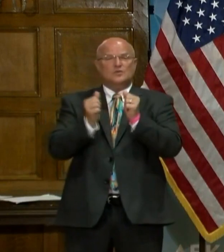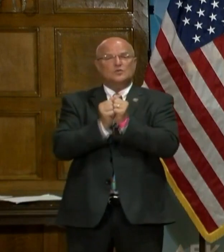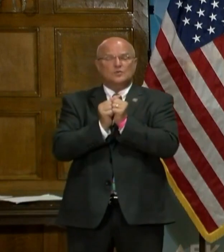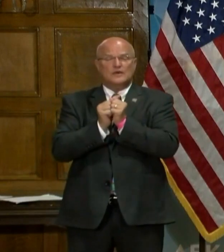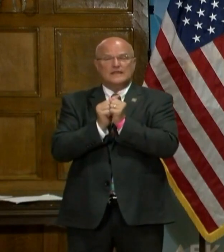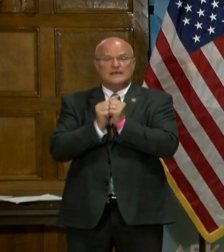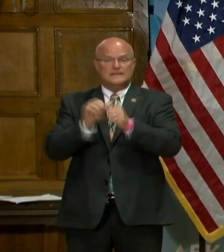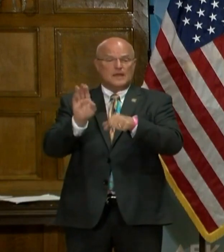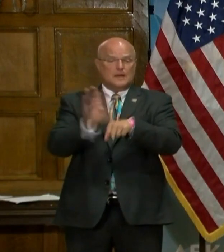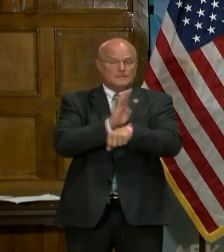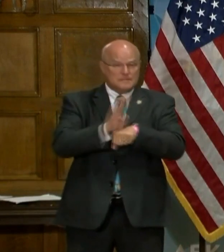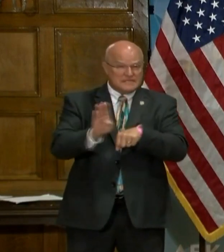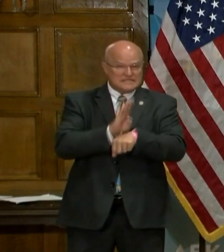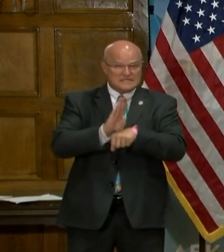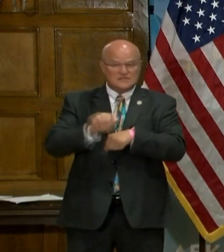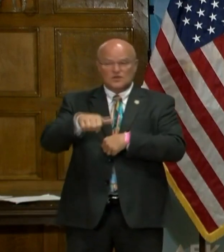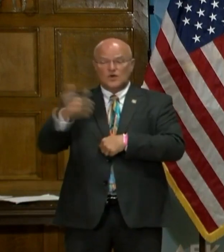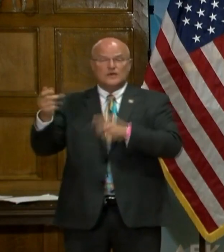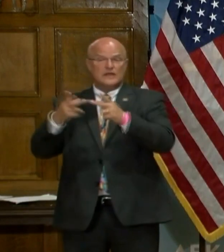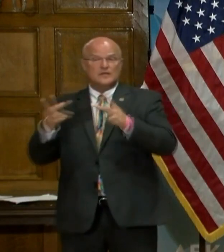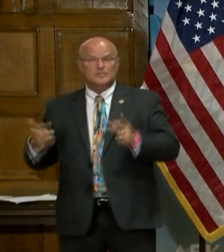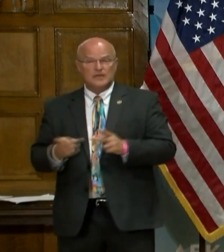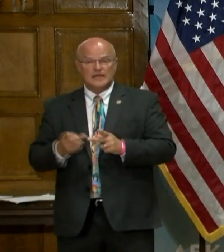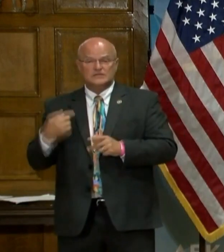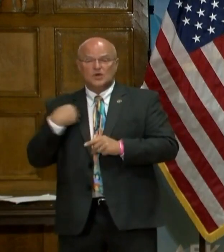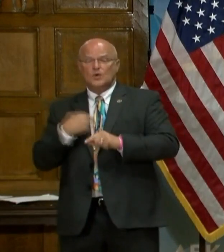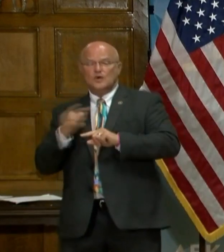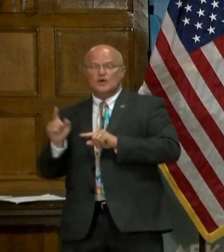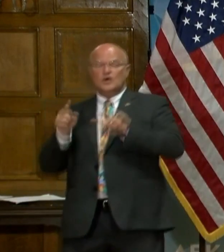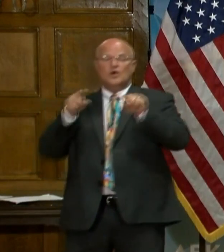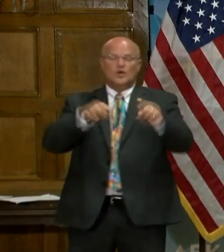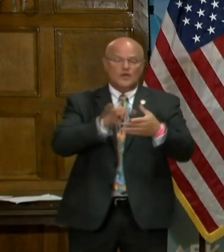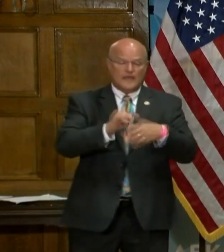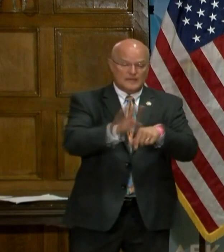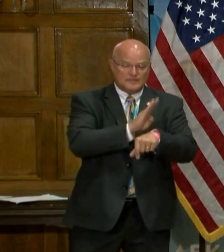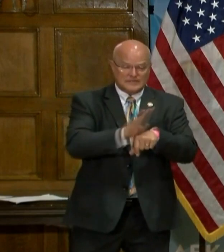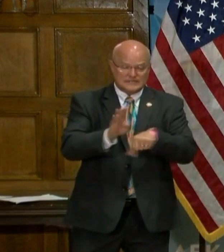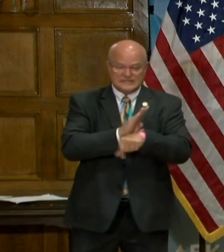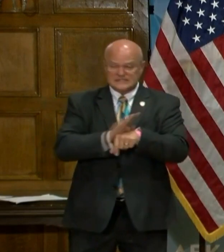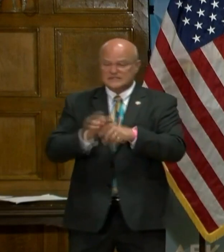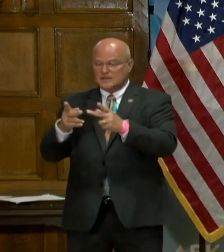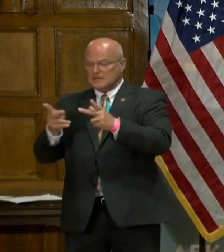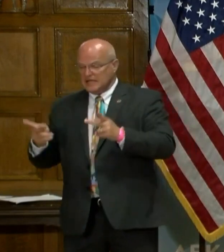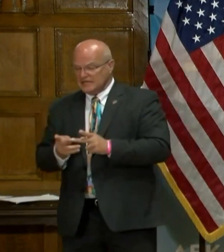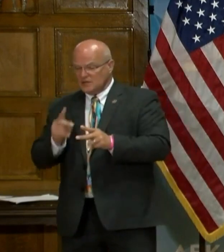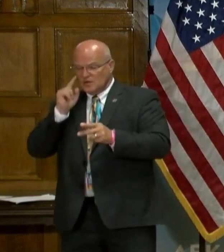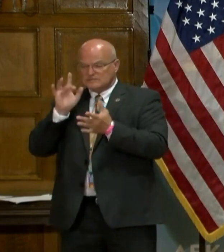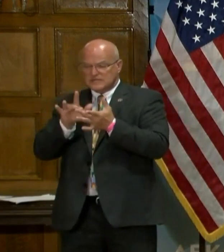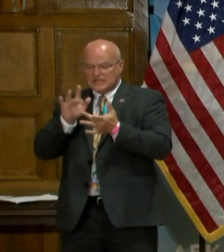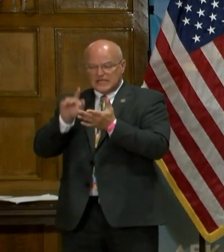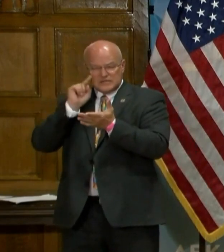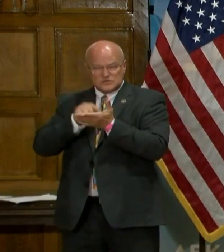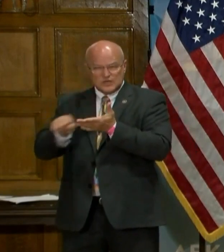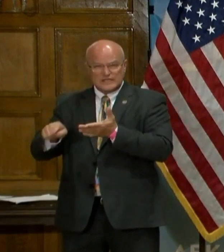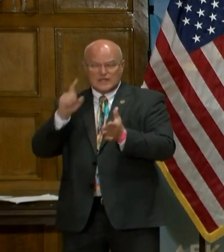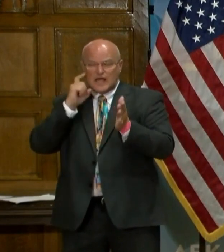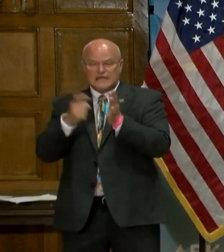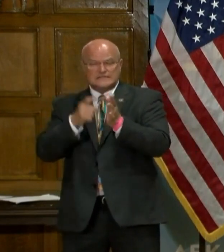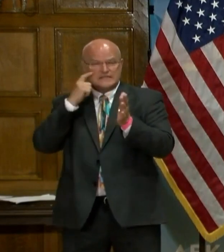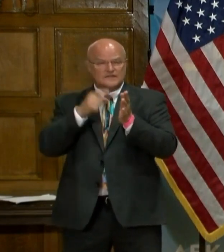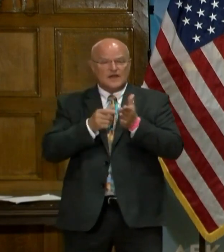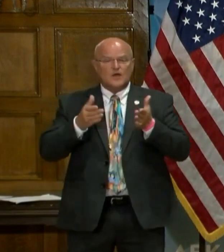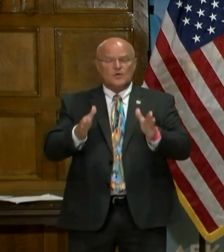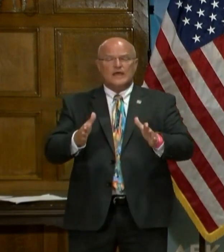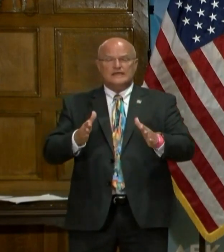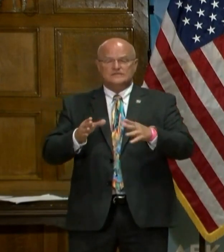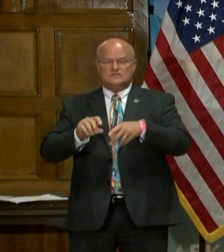a business or some other venue, we'll go to that business and venue. We'll do the contact tracing. We'll identify ways